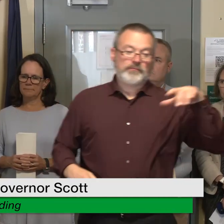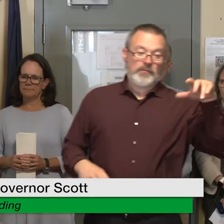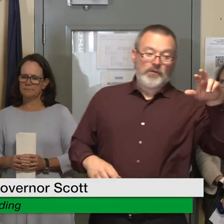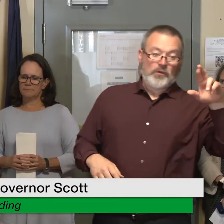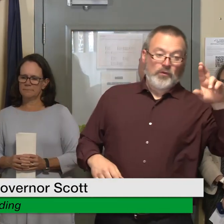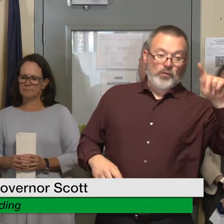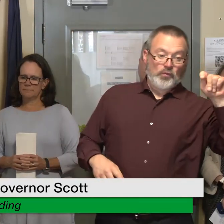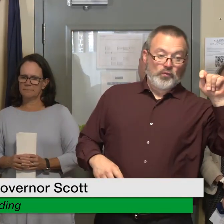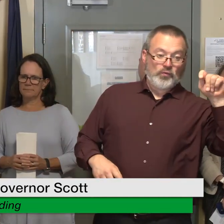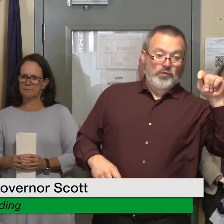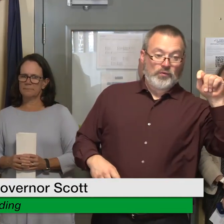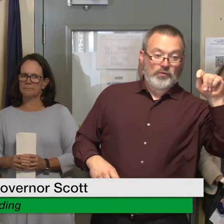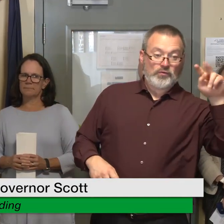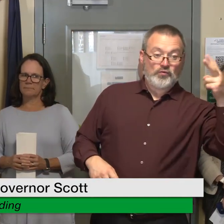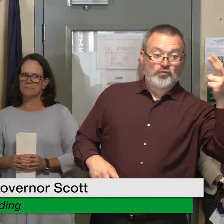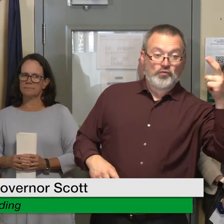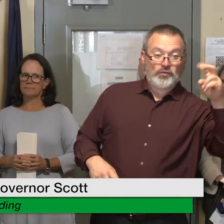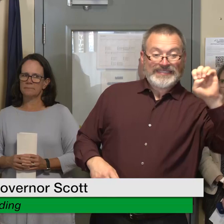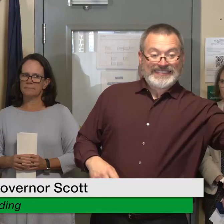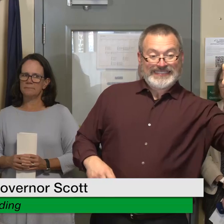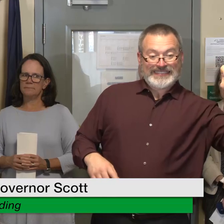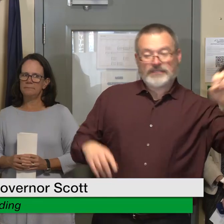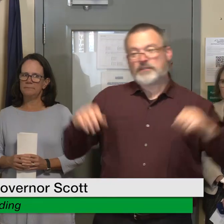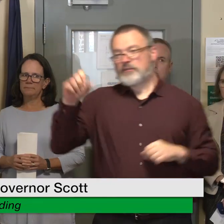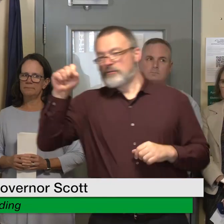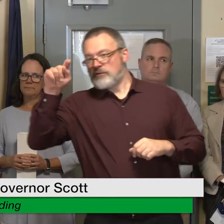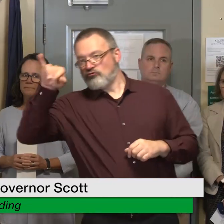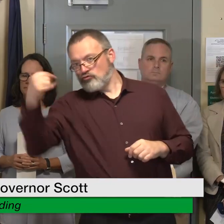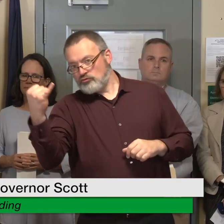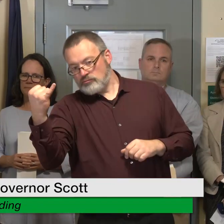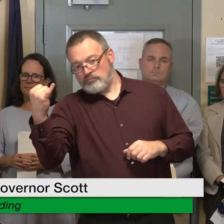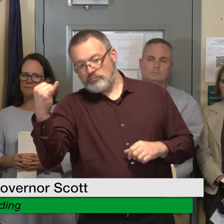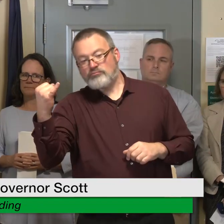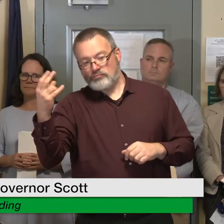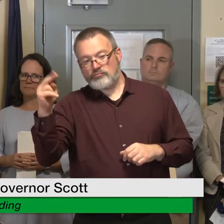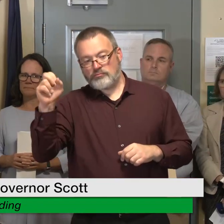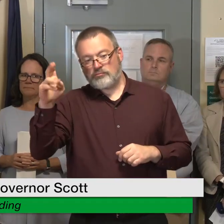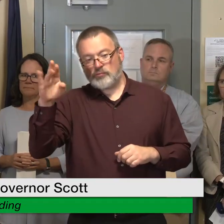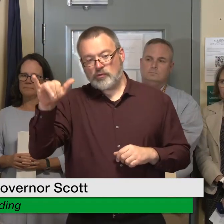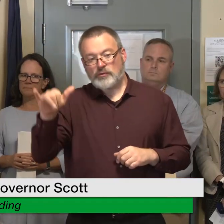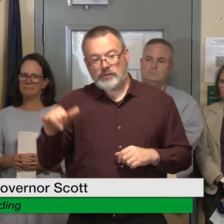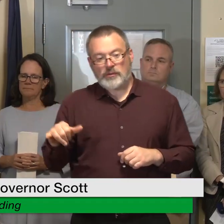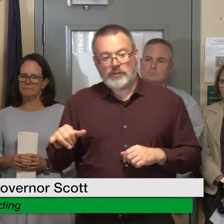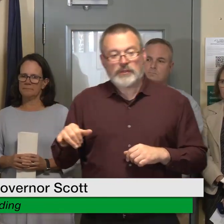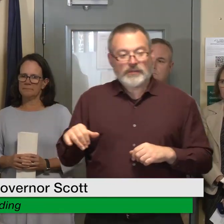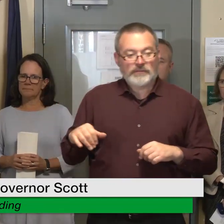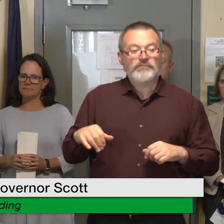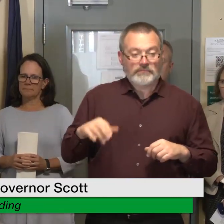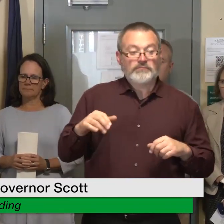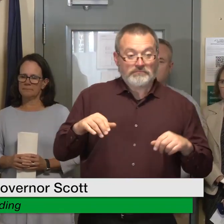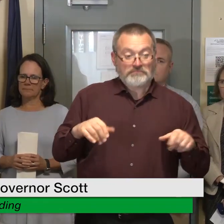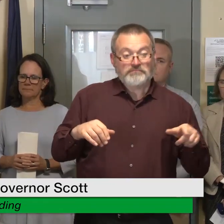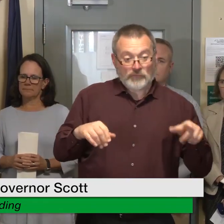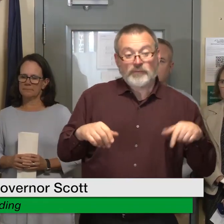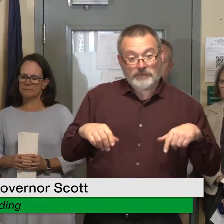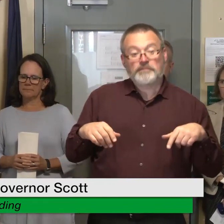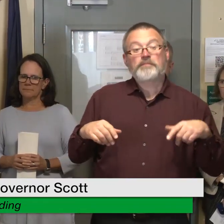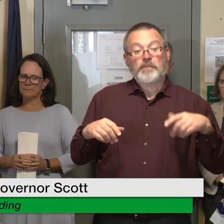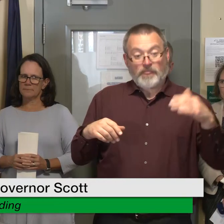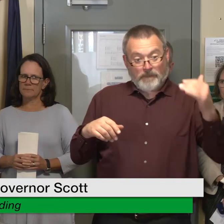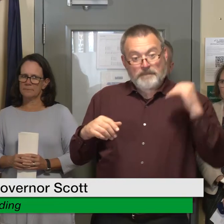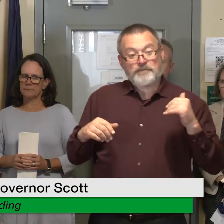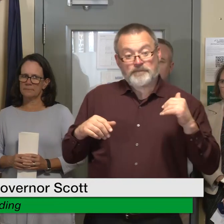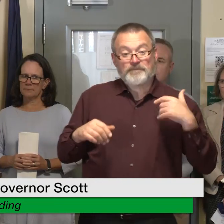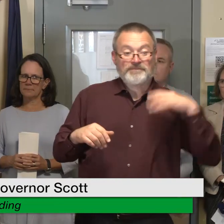This is new. Route 2 in East St. Johnsbury, we closed last night due to a bridge. Route 5